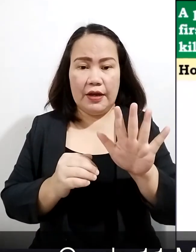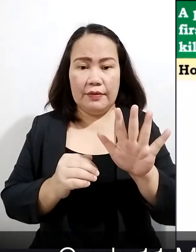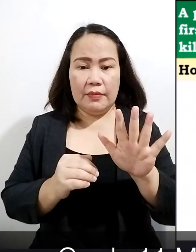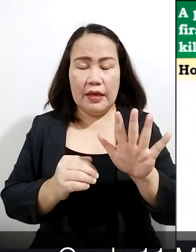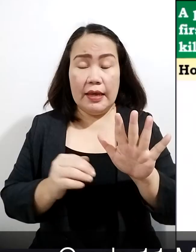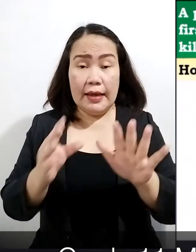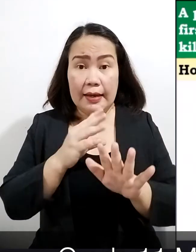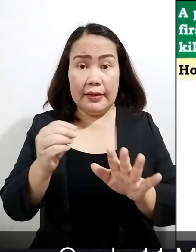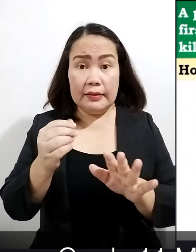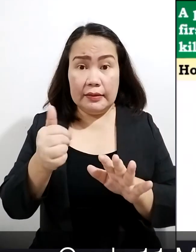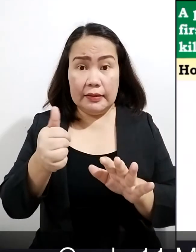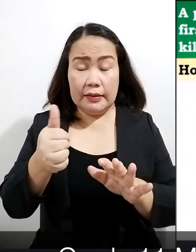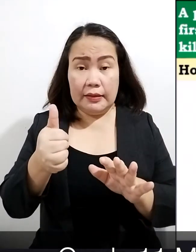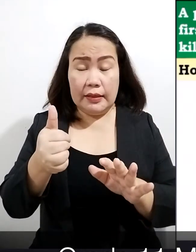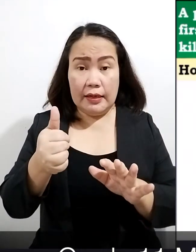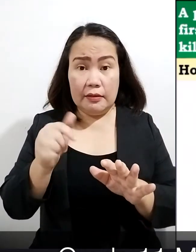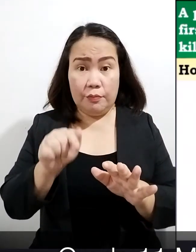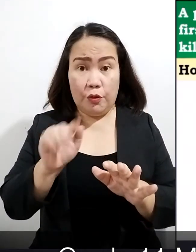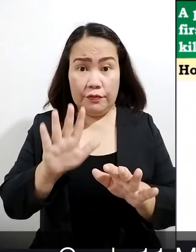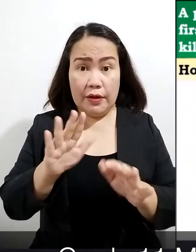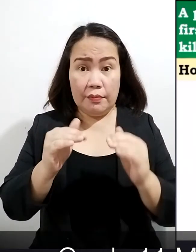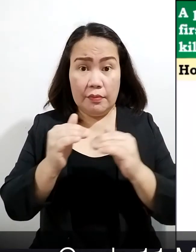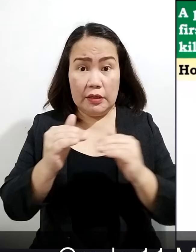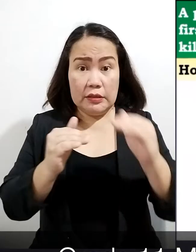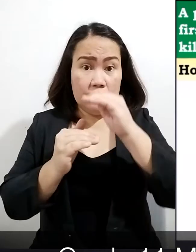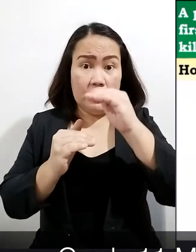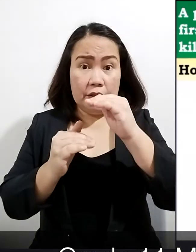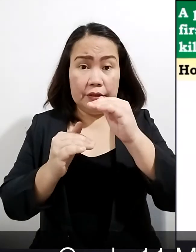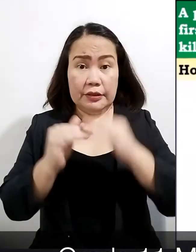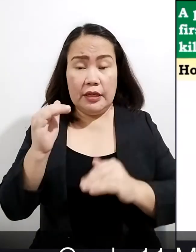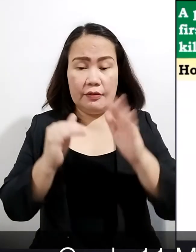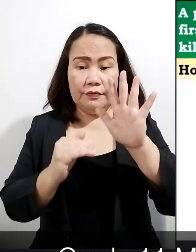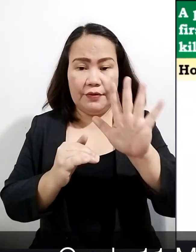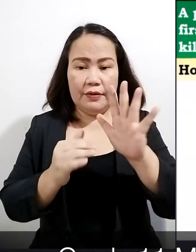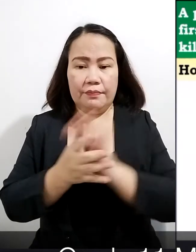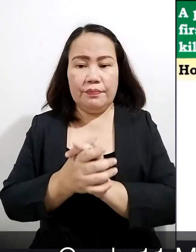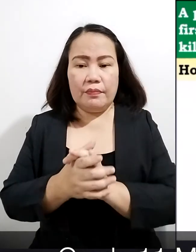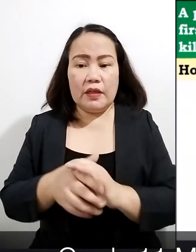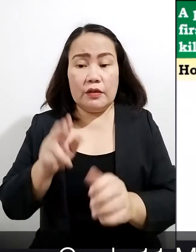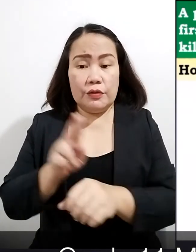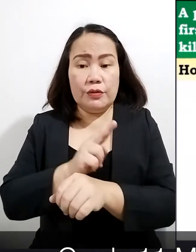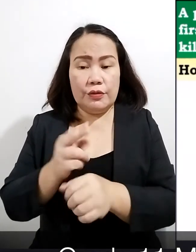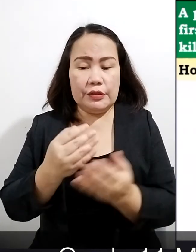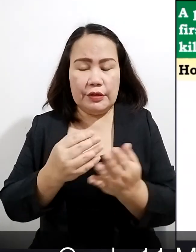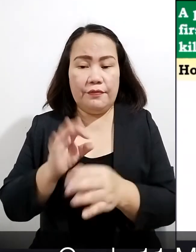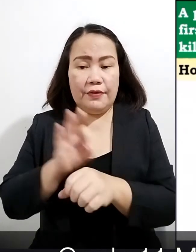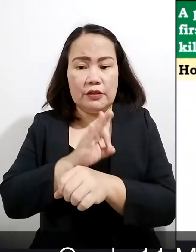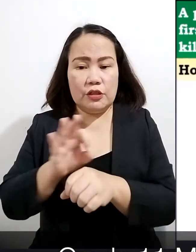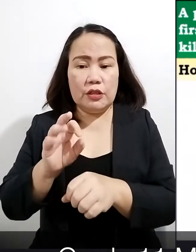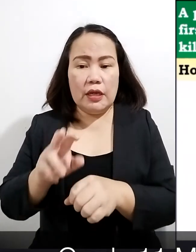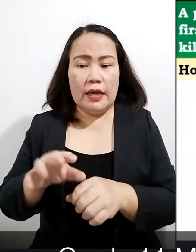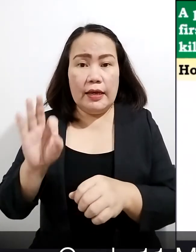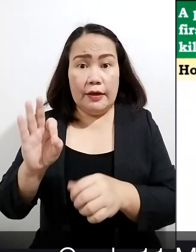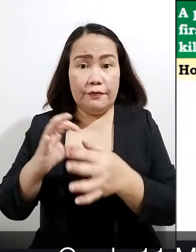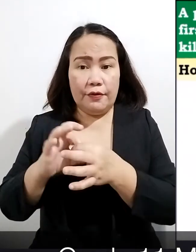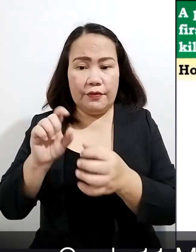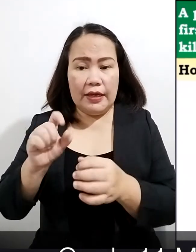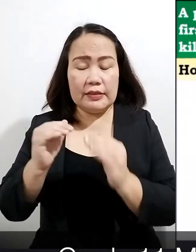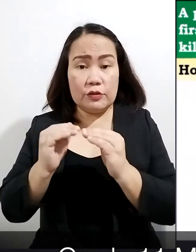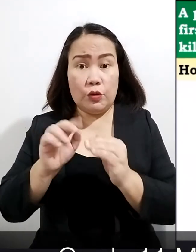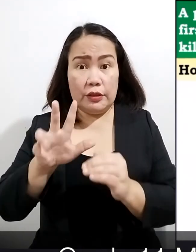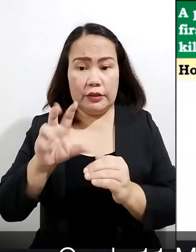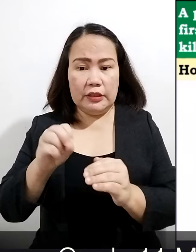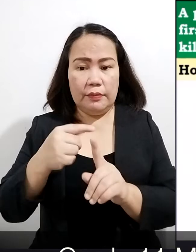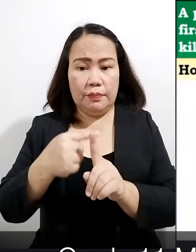and 10.5 is greater than 5. So ang gagamitin nating function ay f of x equals 30 plus 5 times the